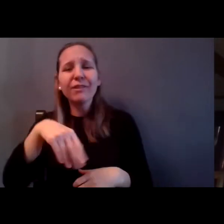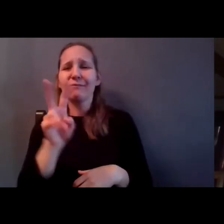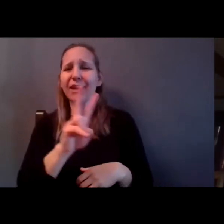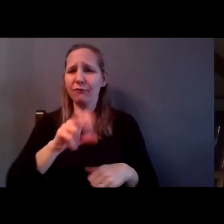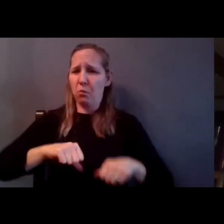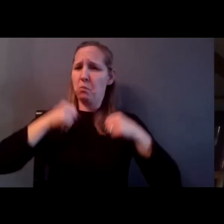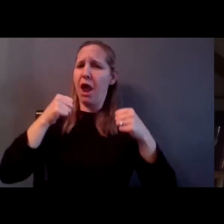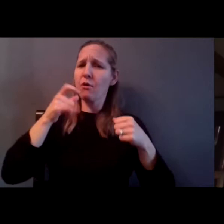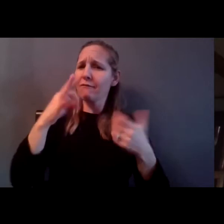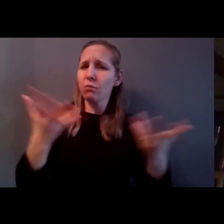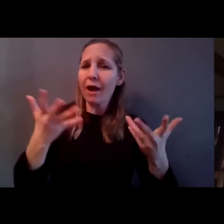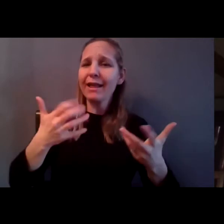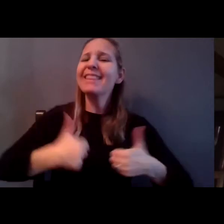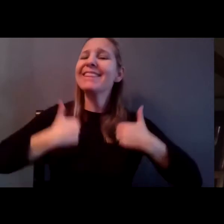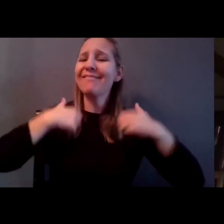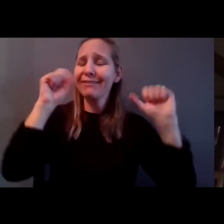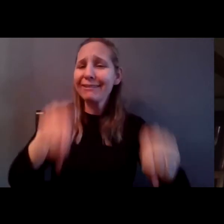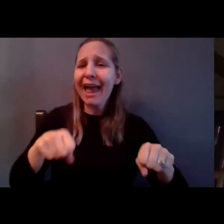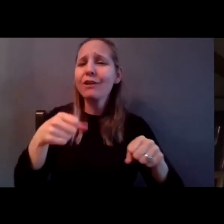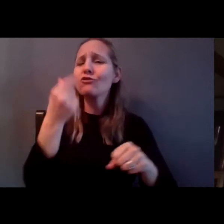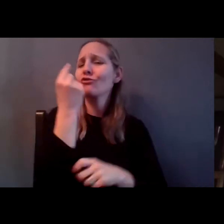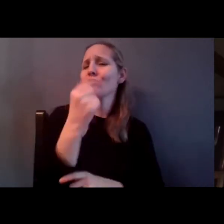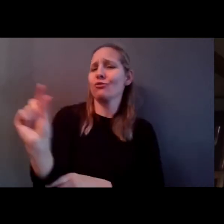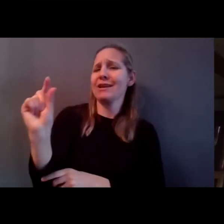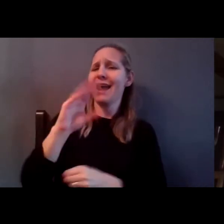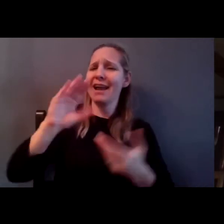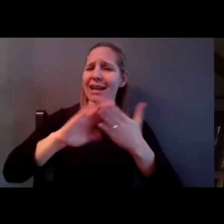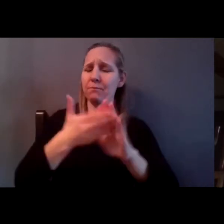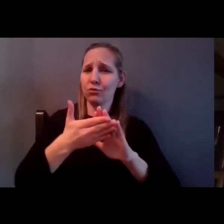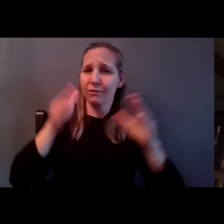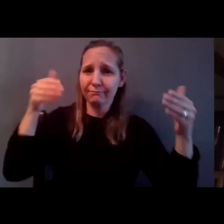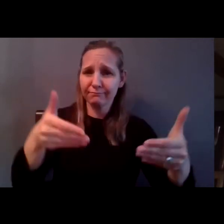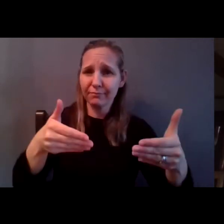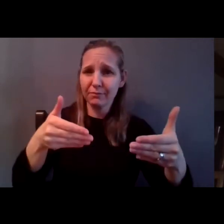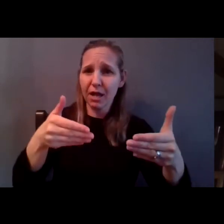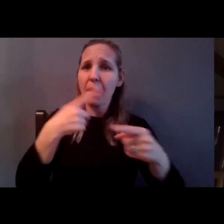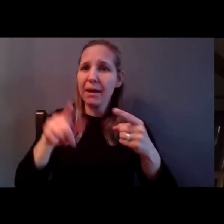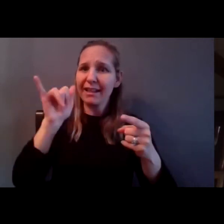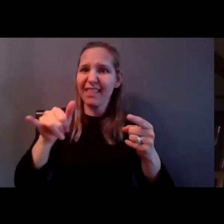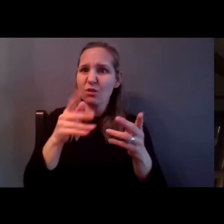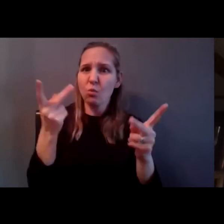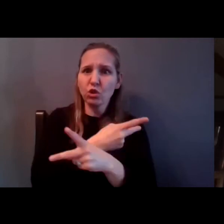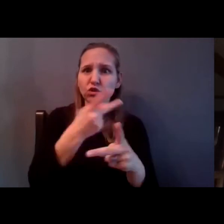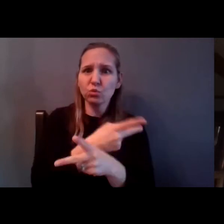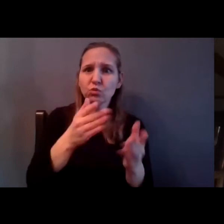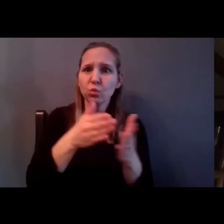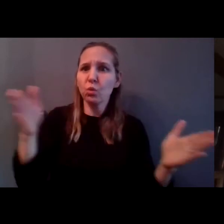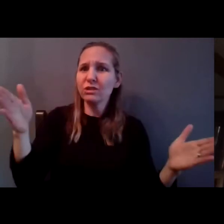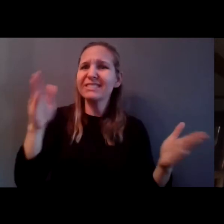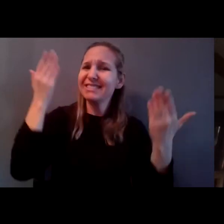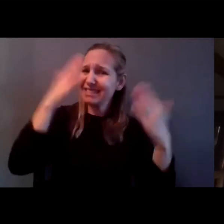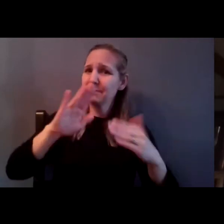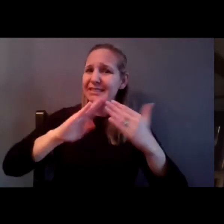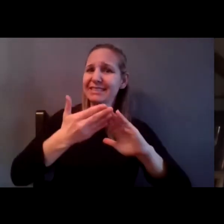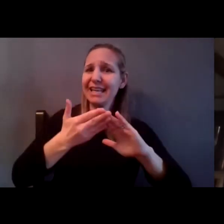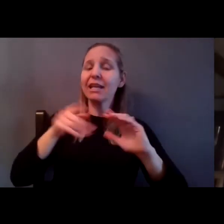livable, green, and community-oriented. But widening income inequality means that the city works best for those with a certain amount